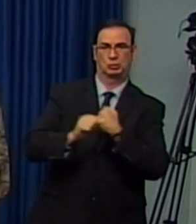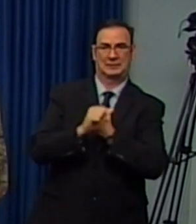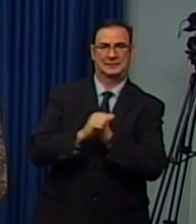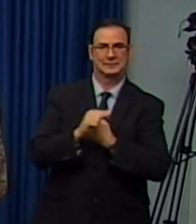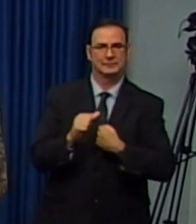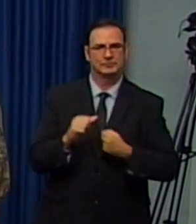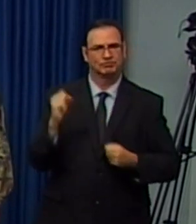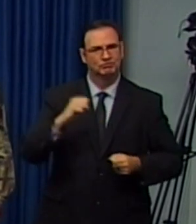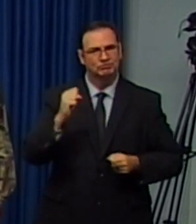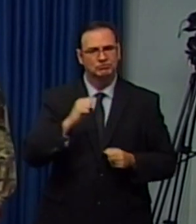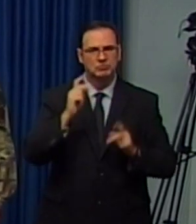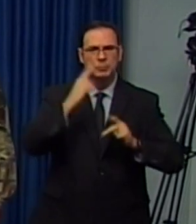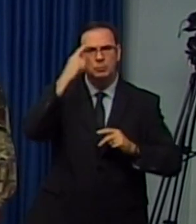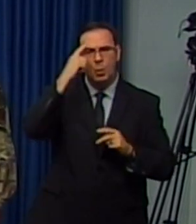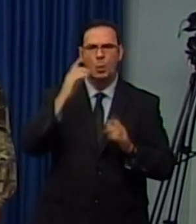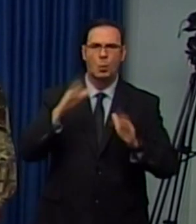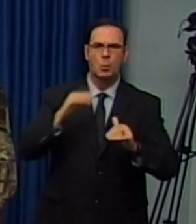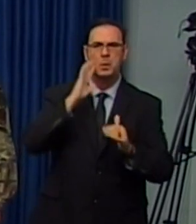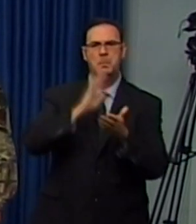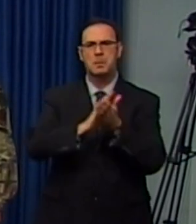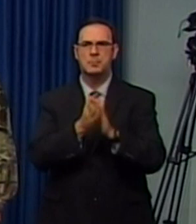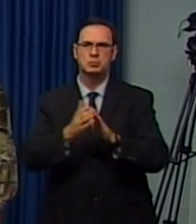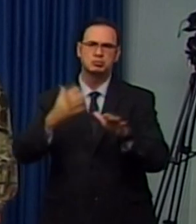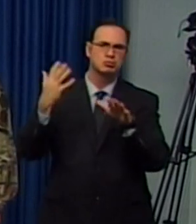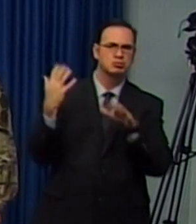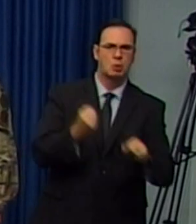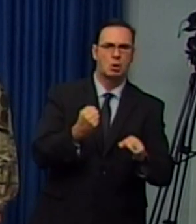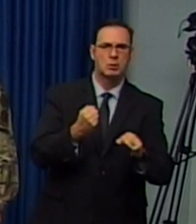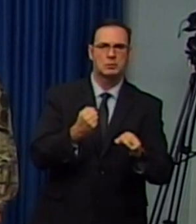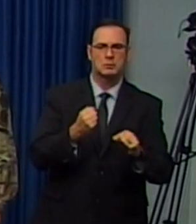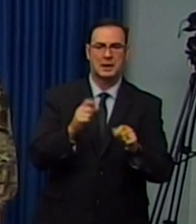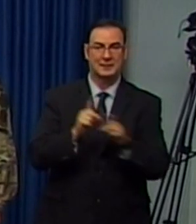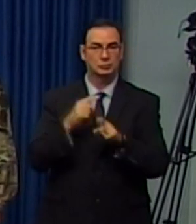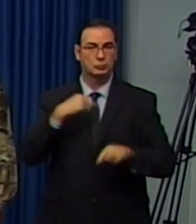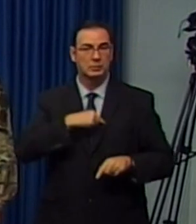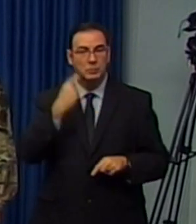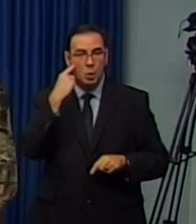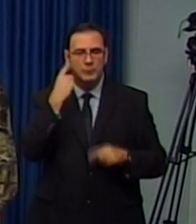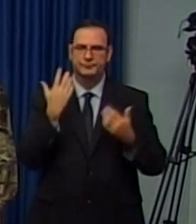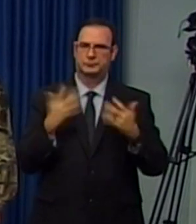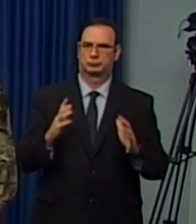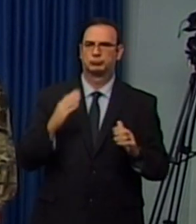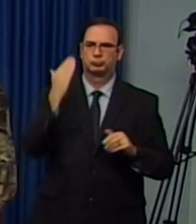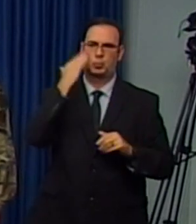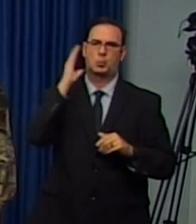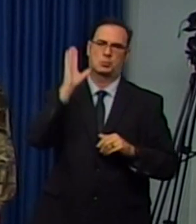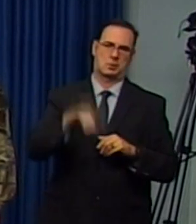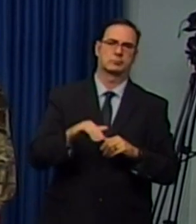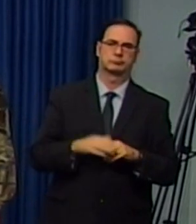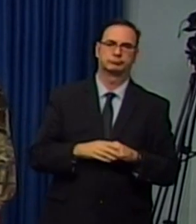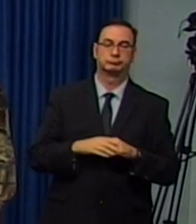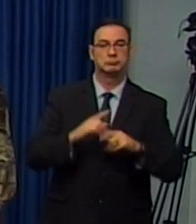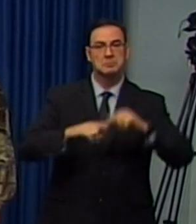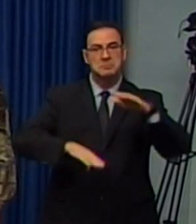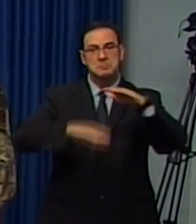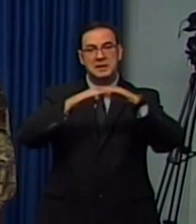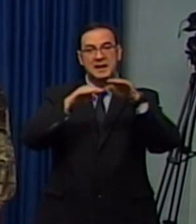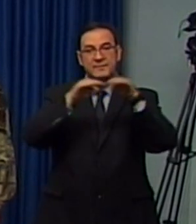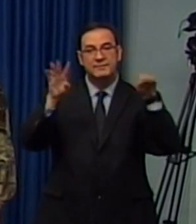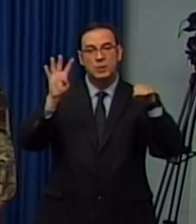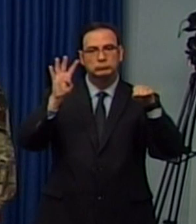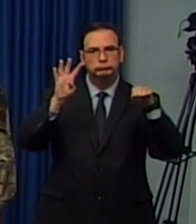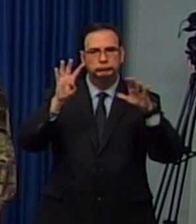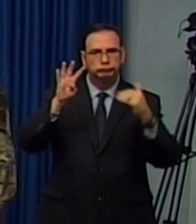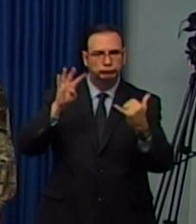going to gather strength. There's no doubt about it. But I think the consensus was that this maybe it'll reach a Cat 4. Well, this is a Cat